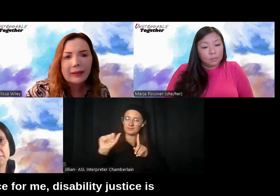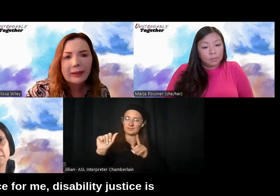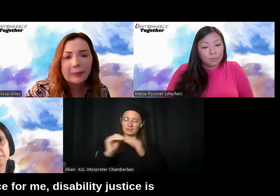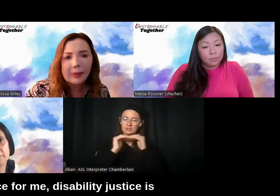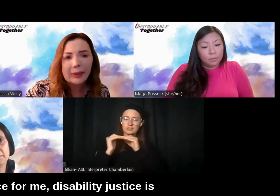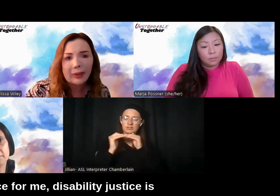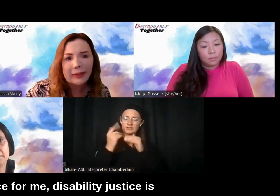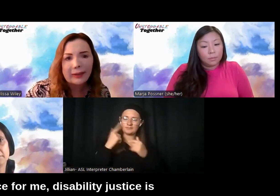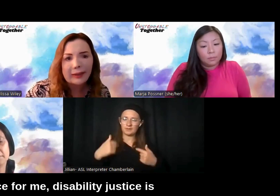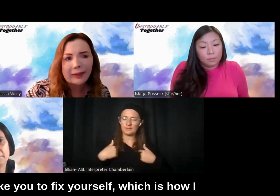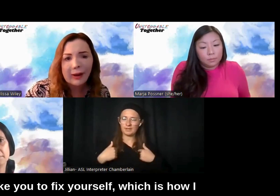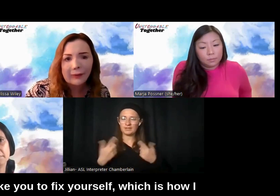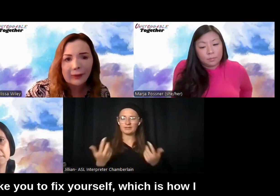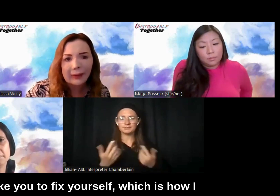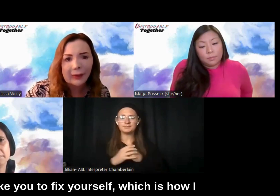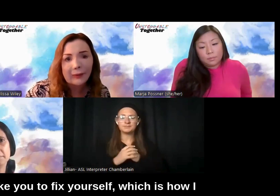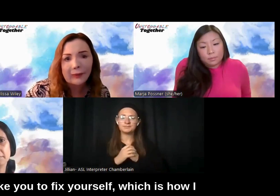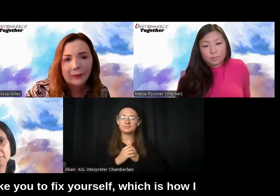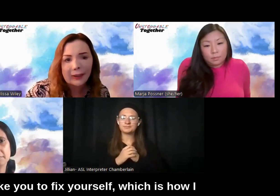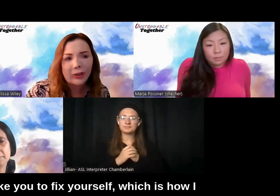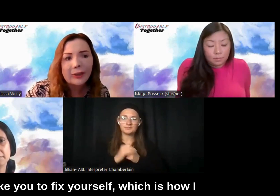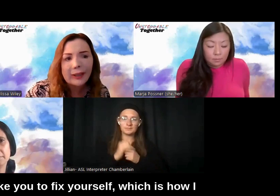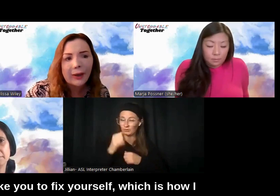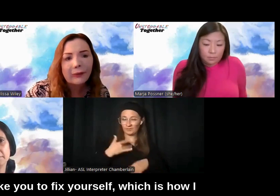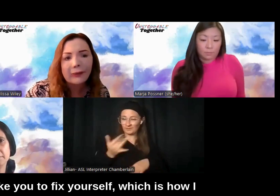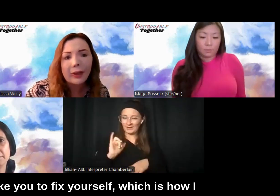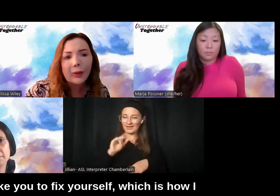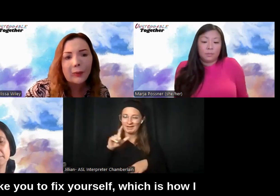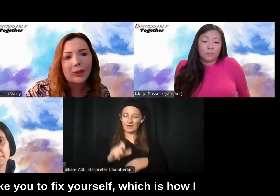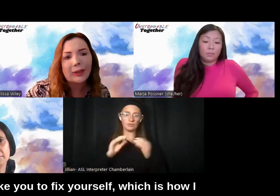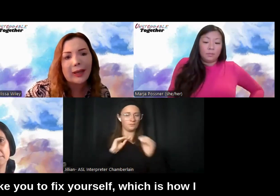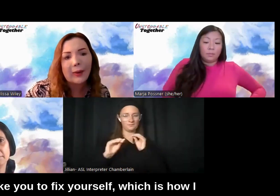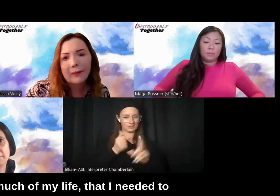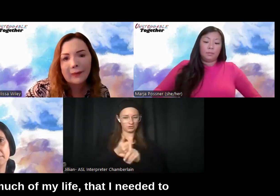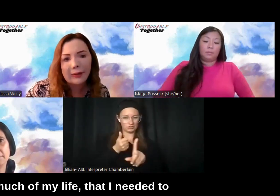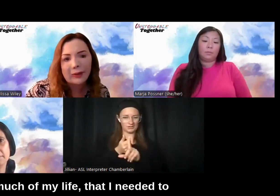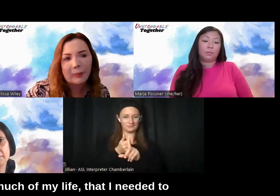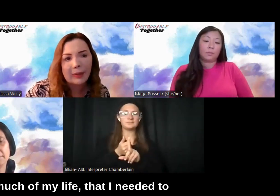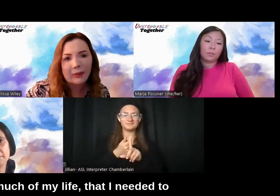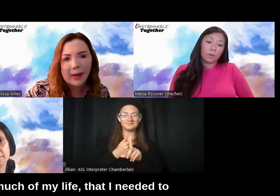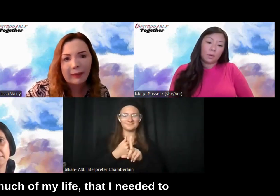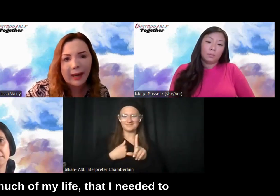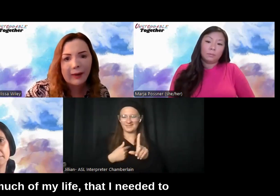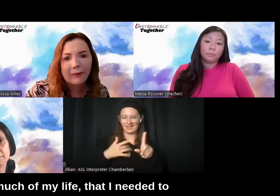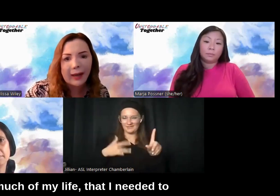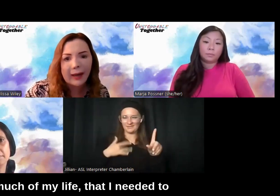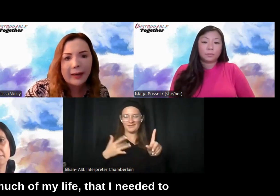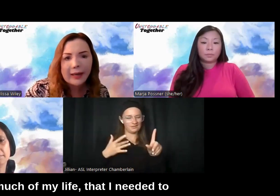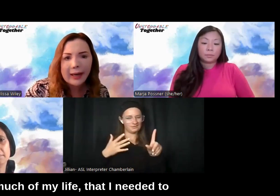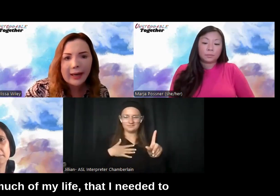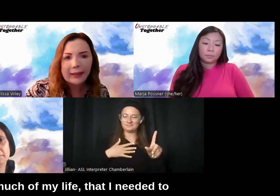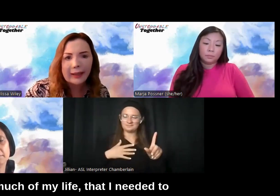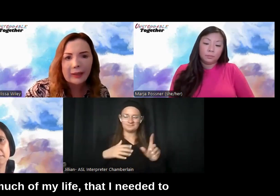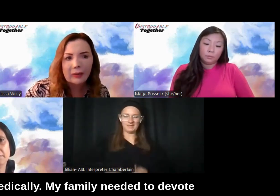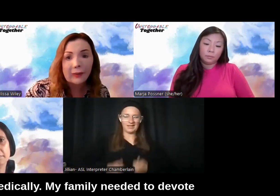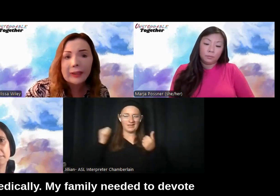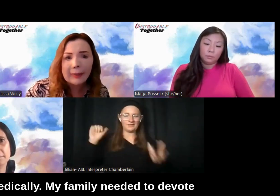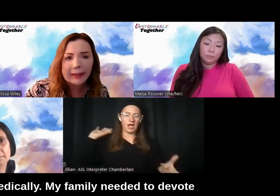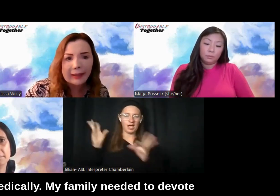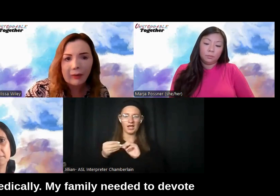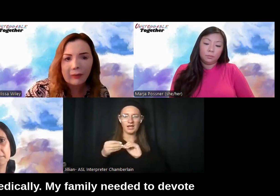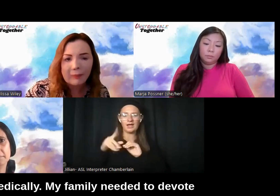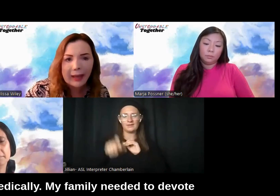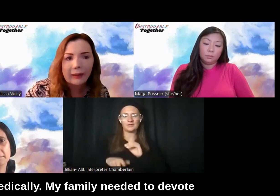me, disability justice is not feeling like you have to fix yourself, which is how I felt so much of my life, that I needed to